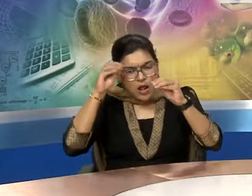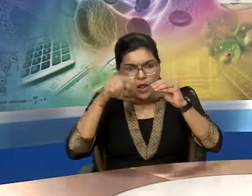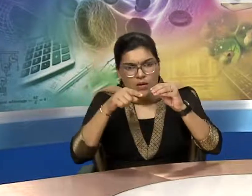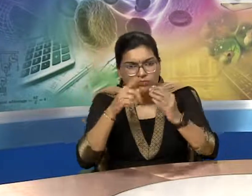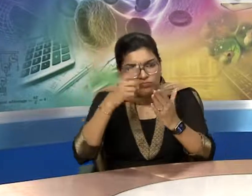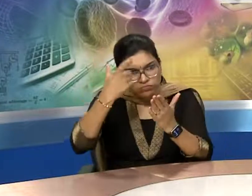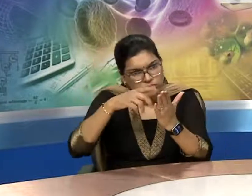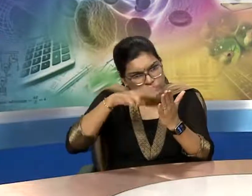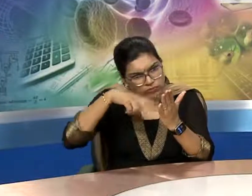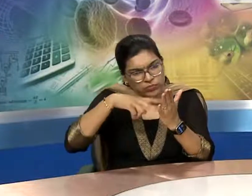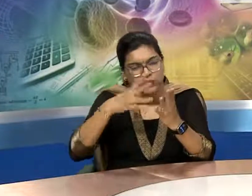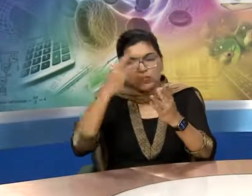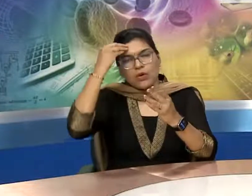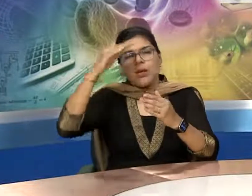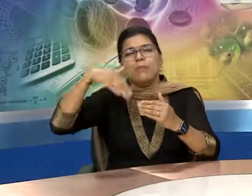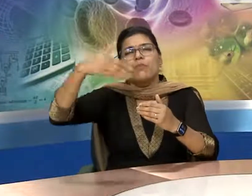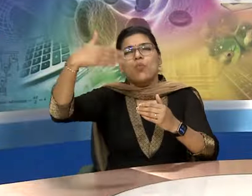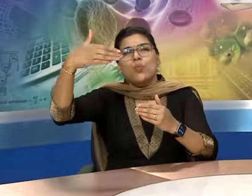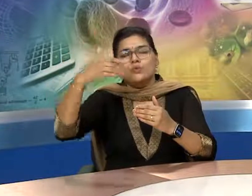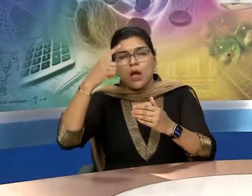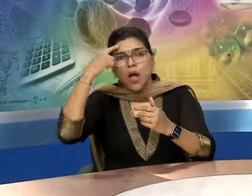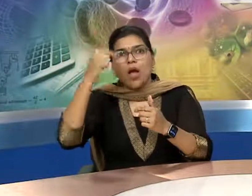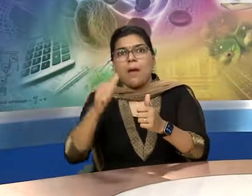knowledge, so library help us close the gap